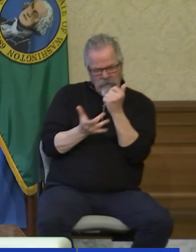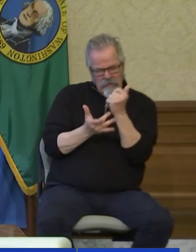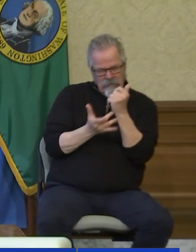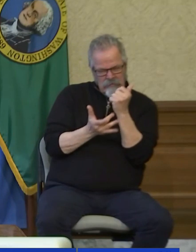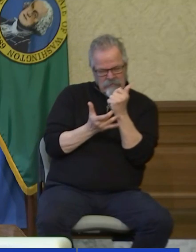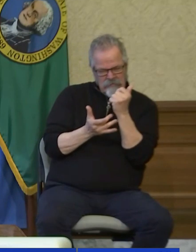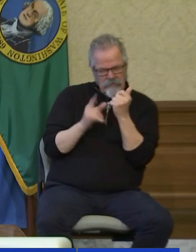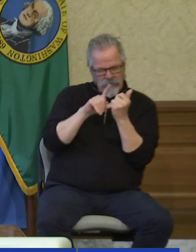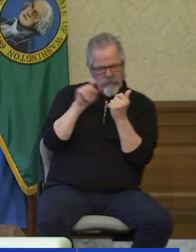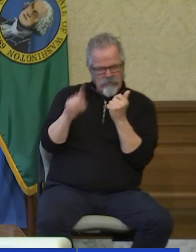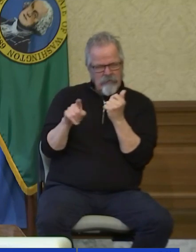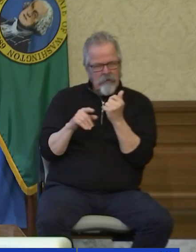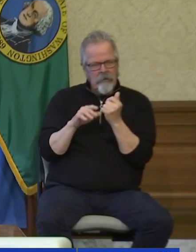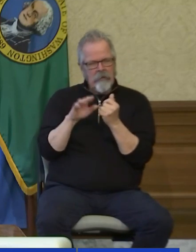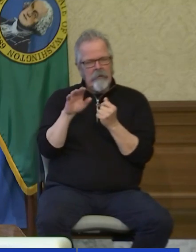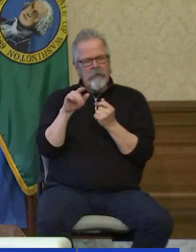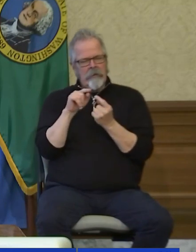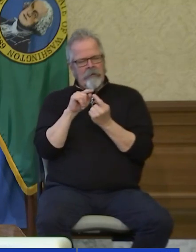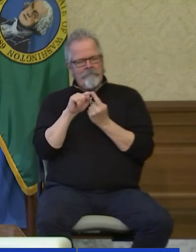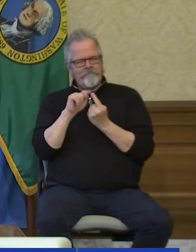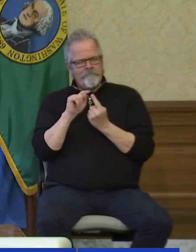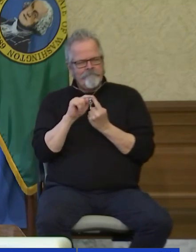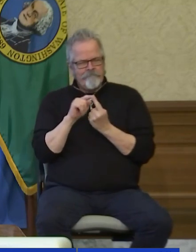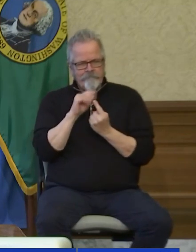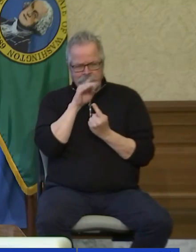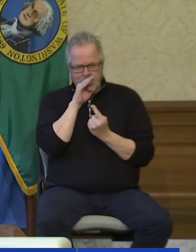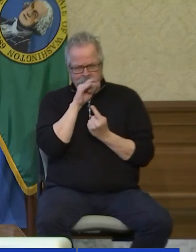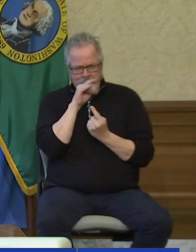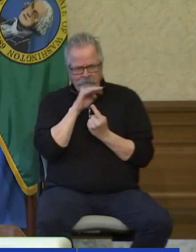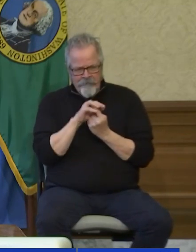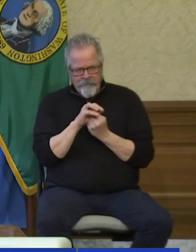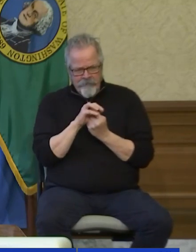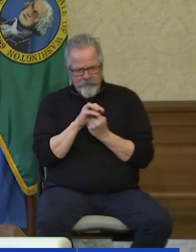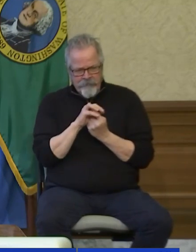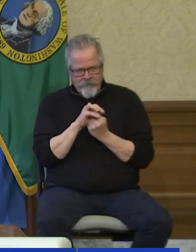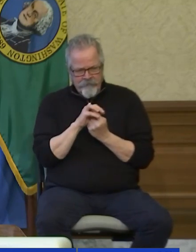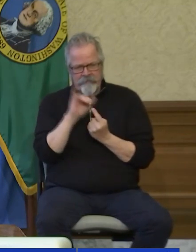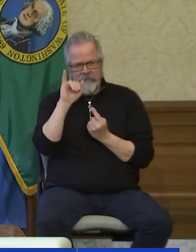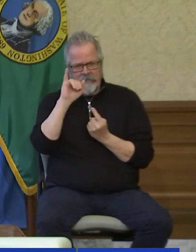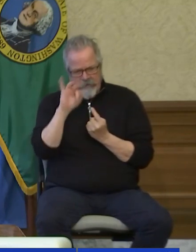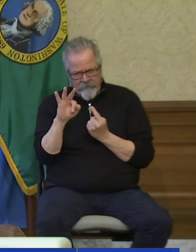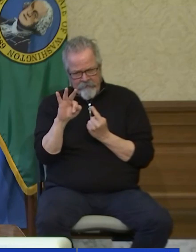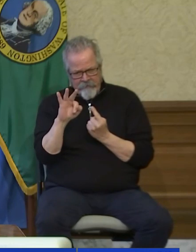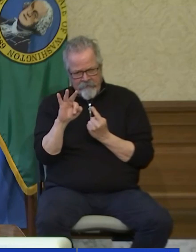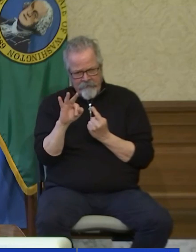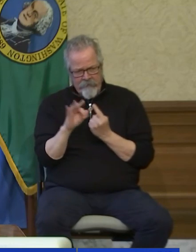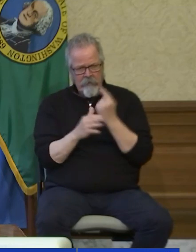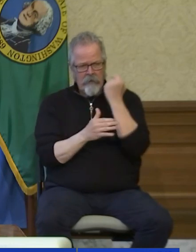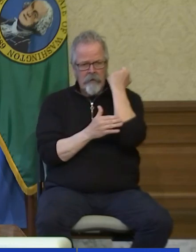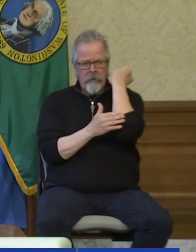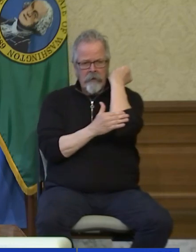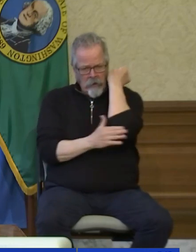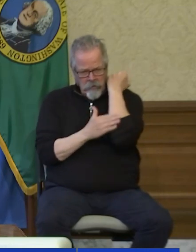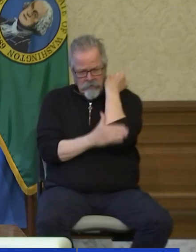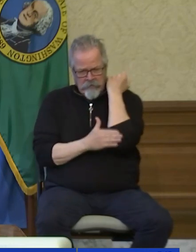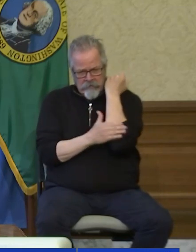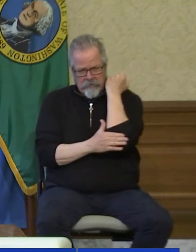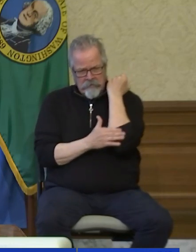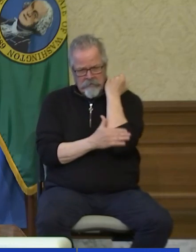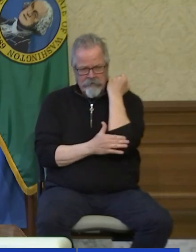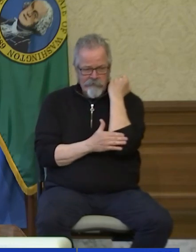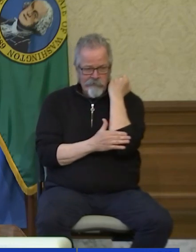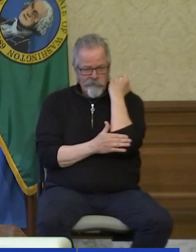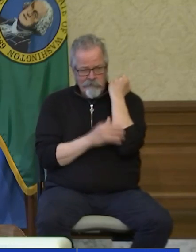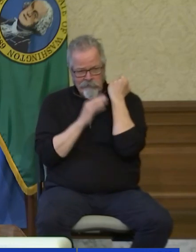with the variants, skip to the next phase? And then more broadly, I'm wondering, again, trying to do the calendar work on